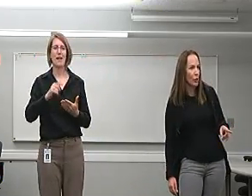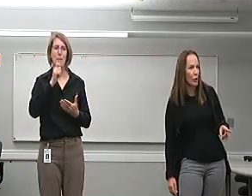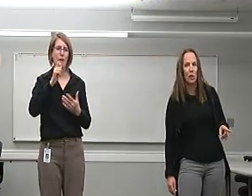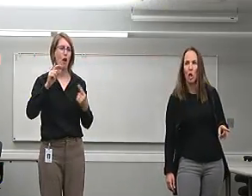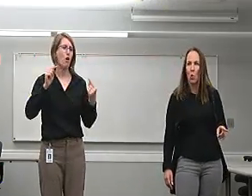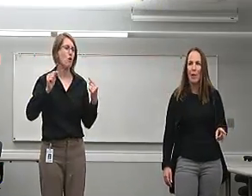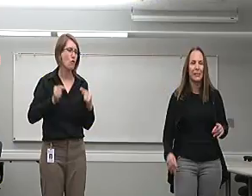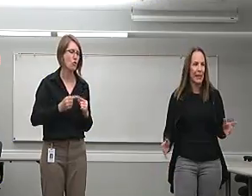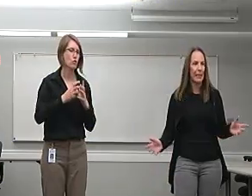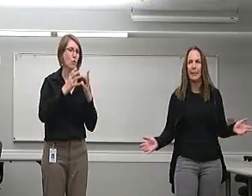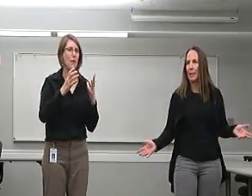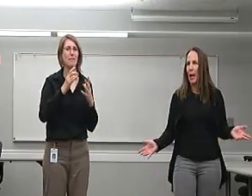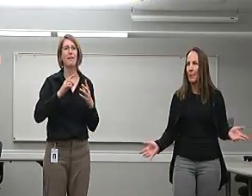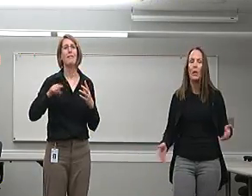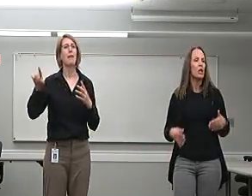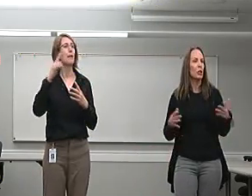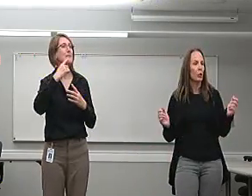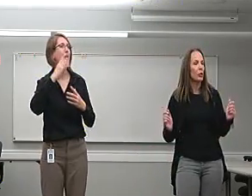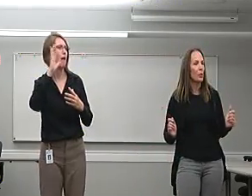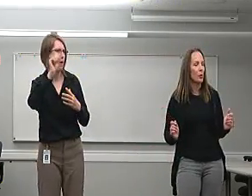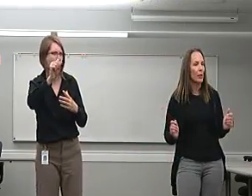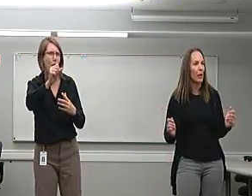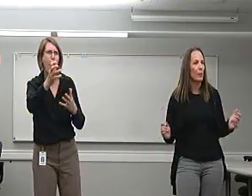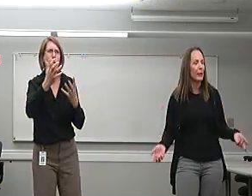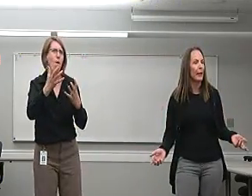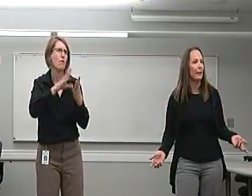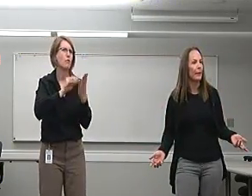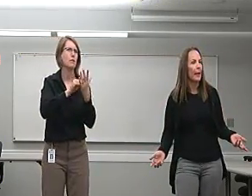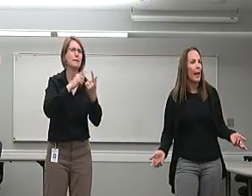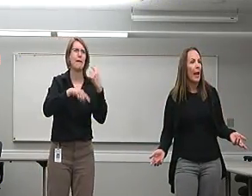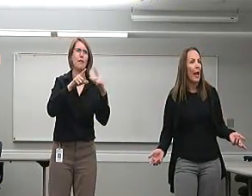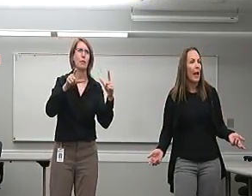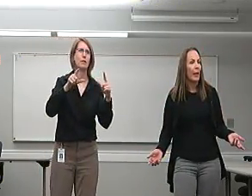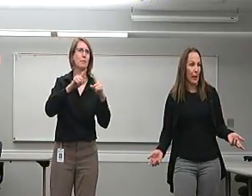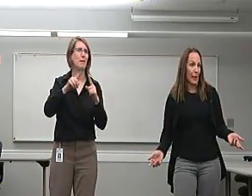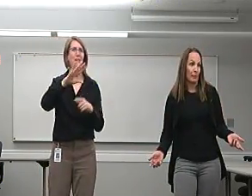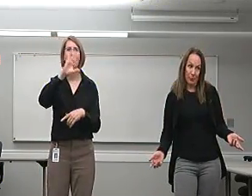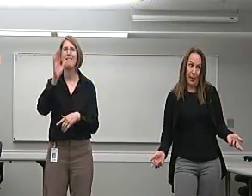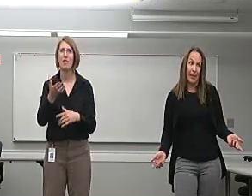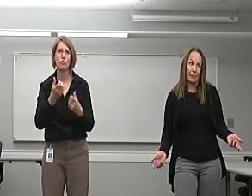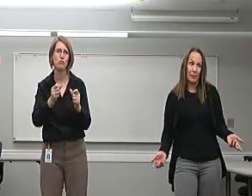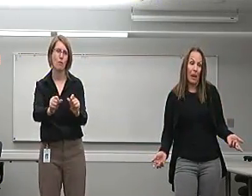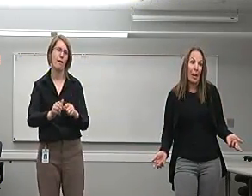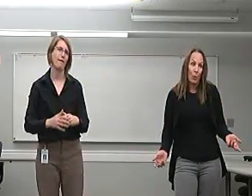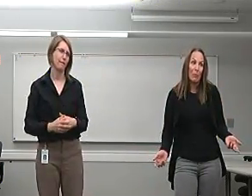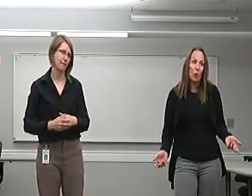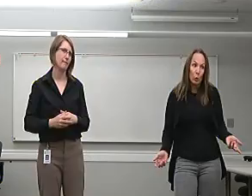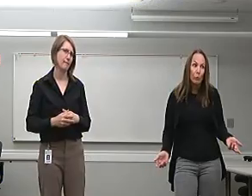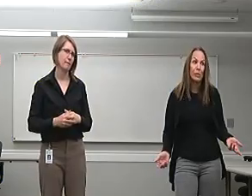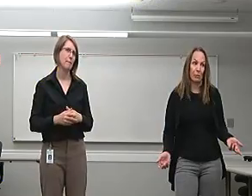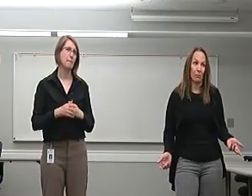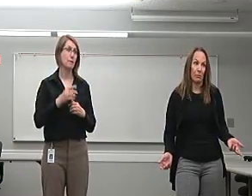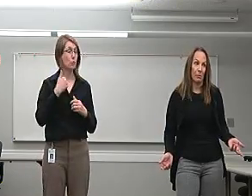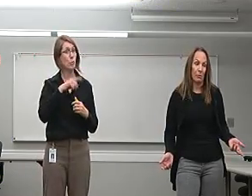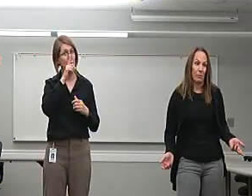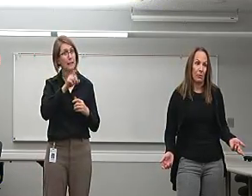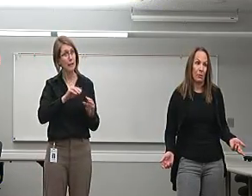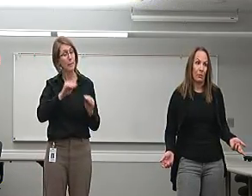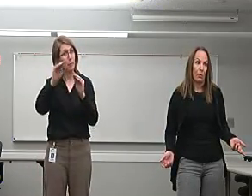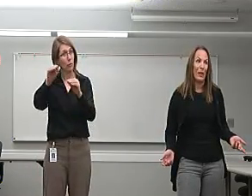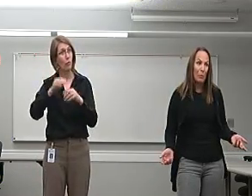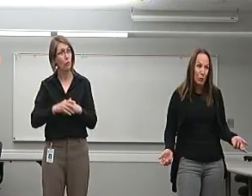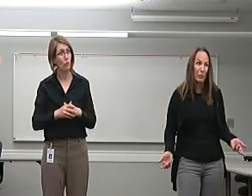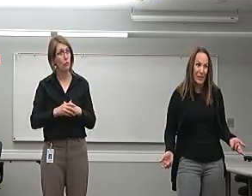is taking the time to learn to communicate with Leah. Okay, right? And we moved. We moved